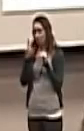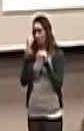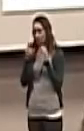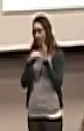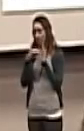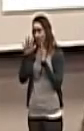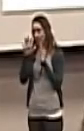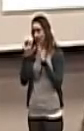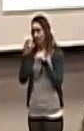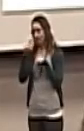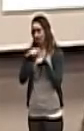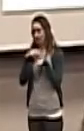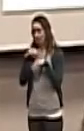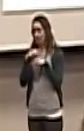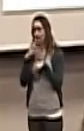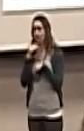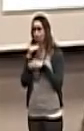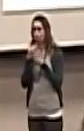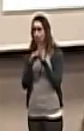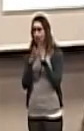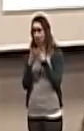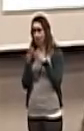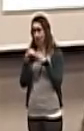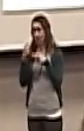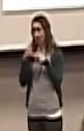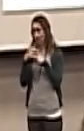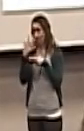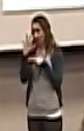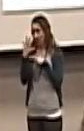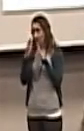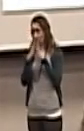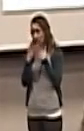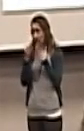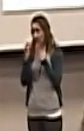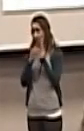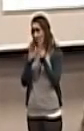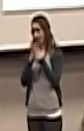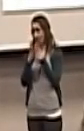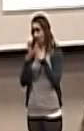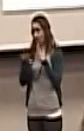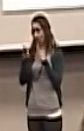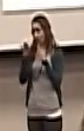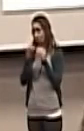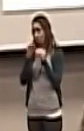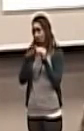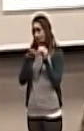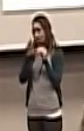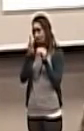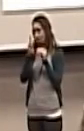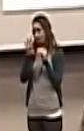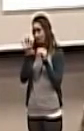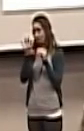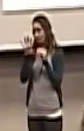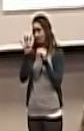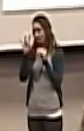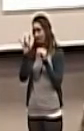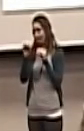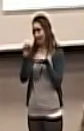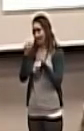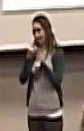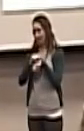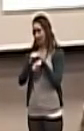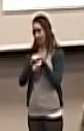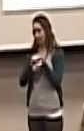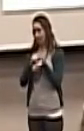Hebrew Bible. Matter of fact, in the first 5 books of the Bible, it's found over 680 times. It's there. Now, it's